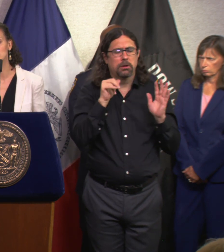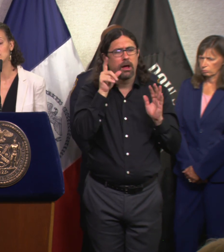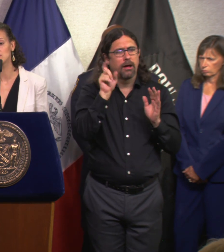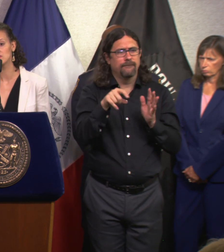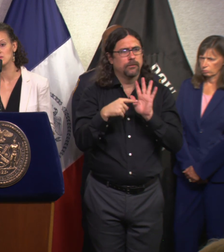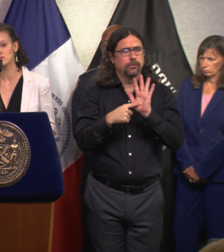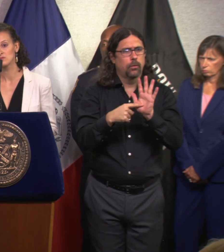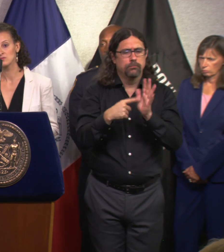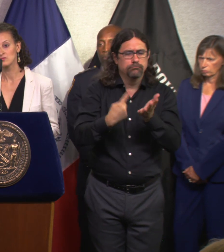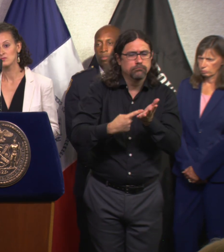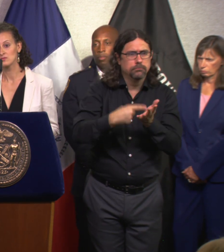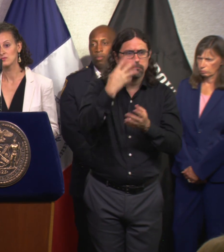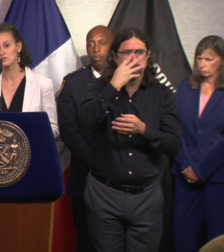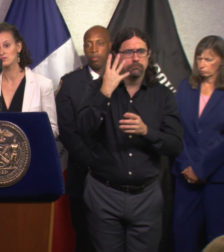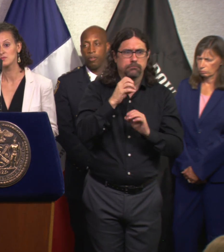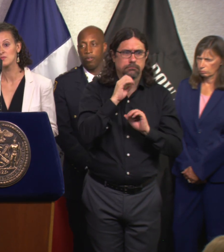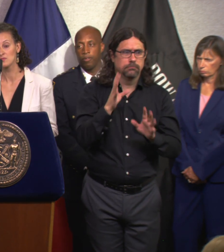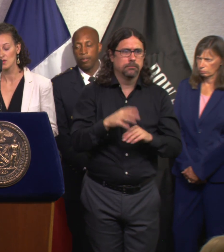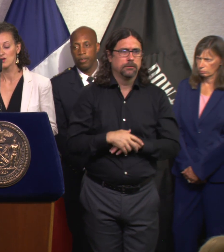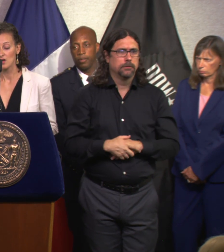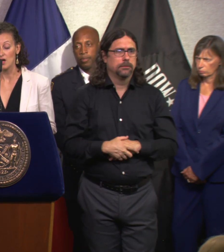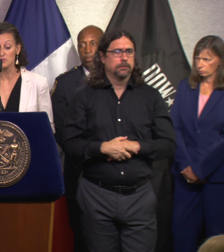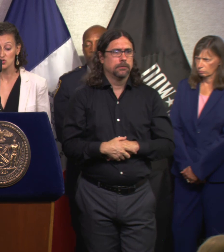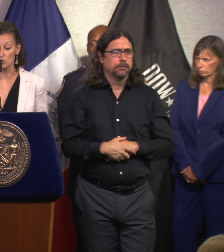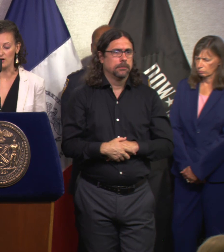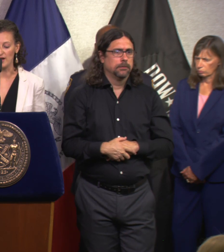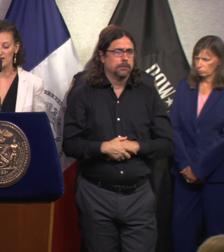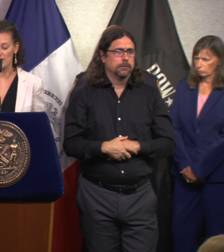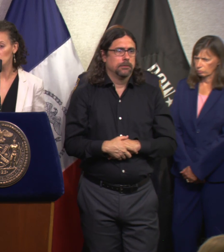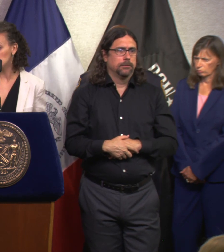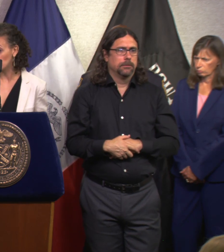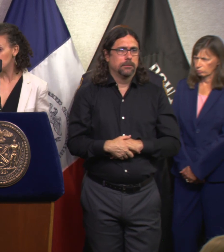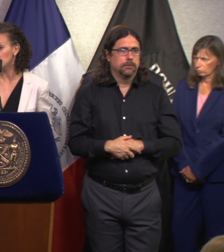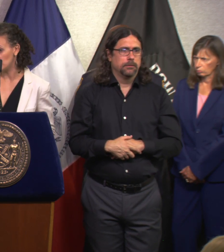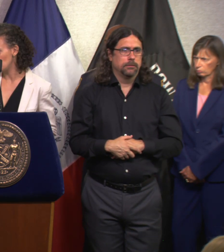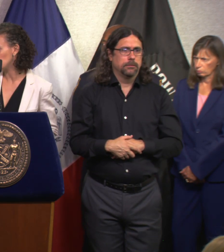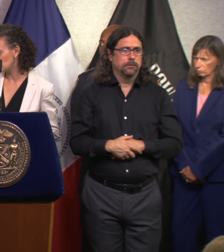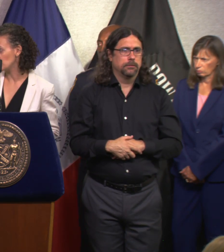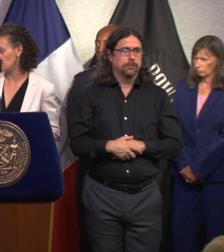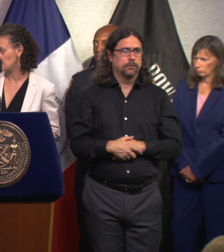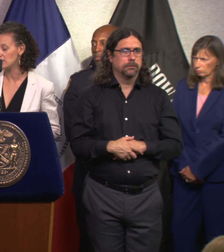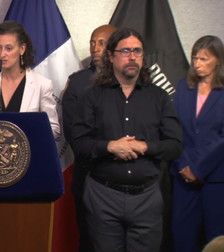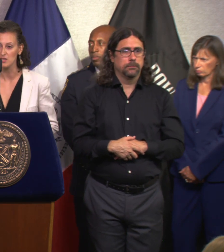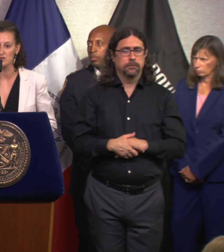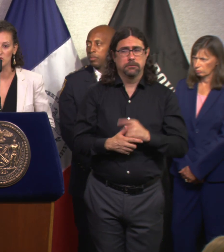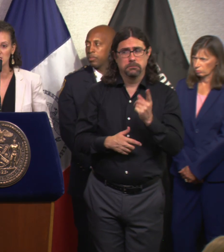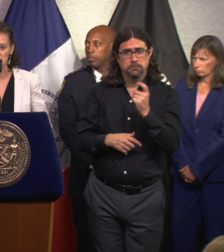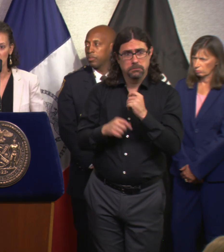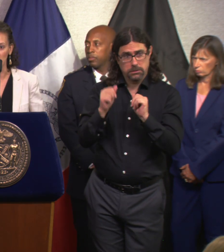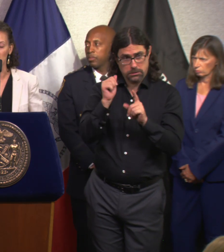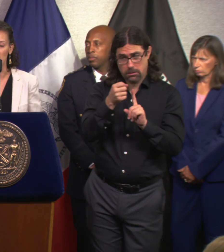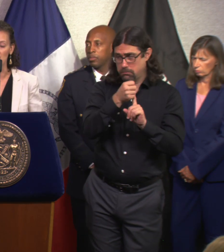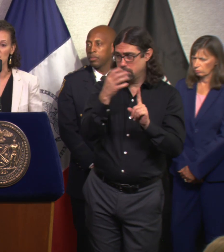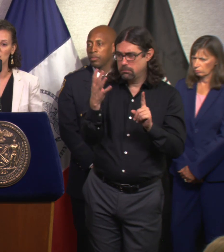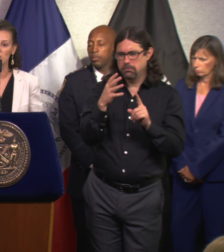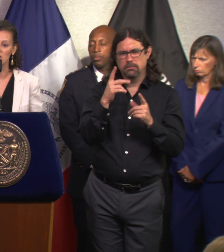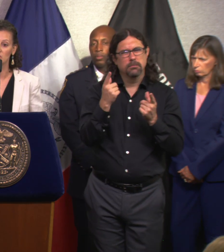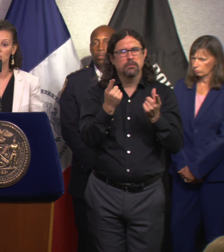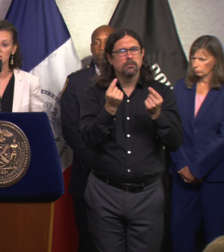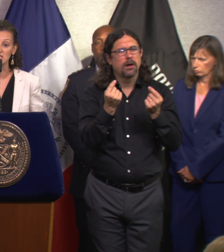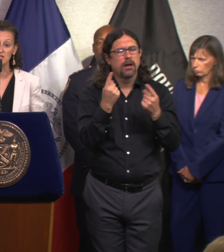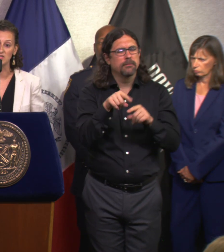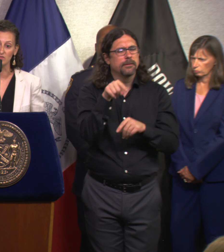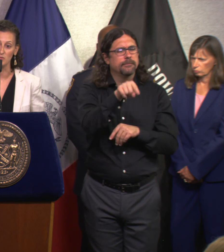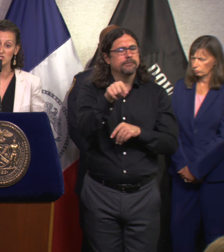on exactly what happened today and yesterday in those locations? Sure. I will be brief, and then maybe we can offline speak in more detail.